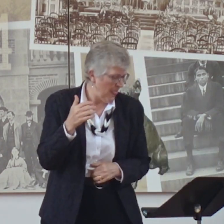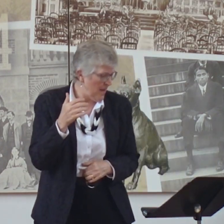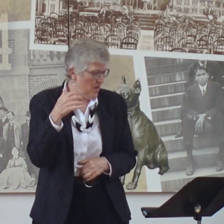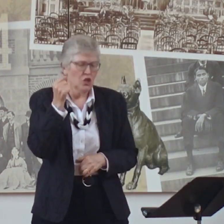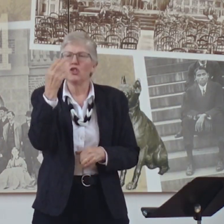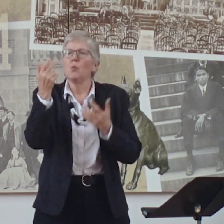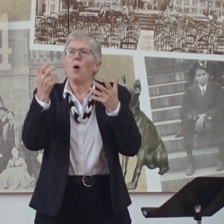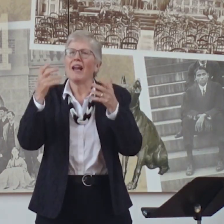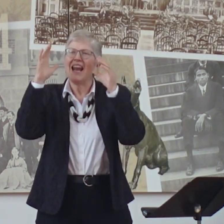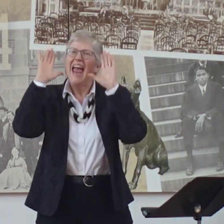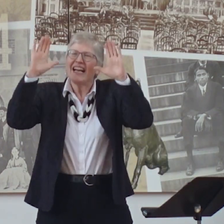professors